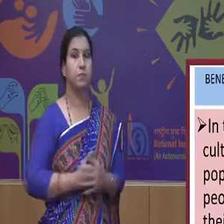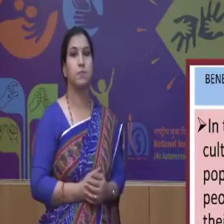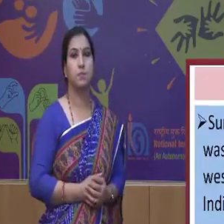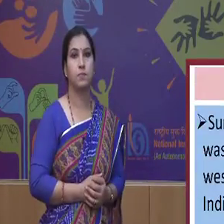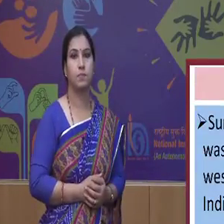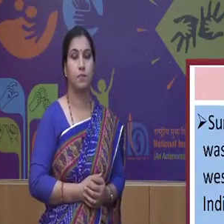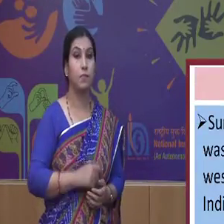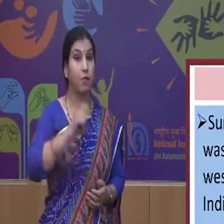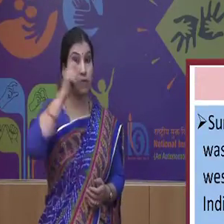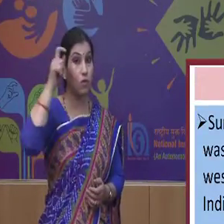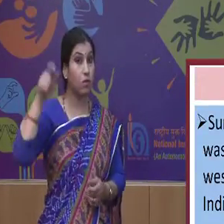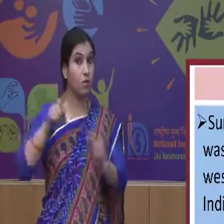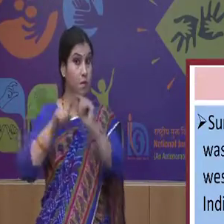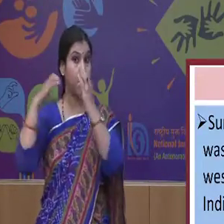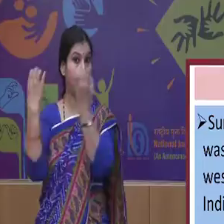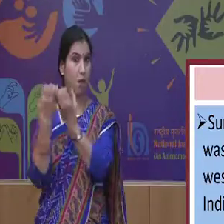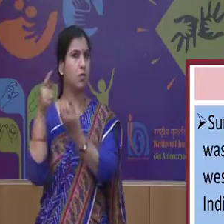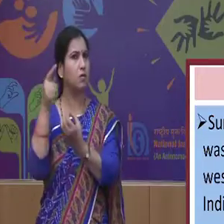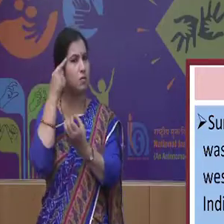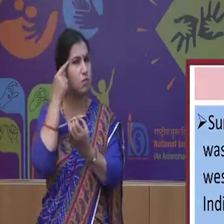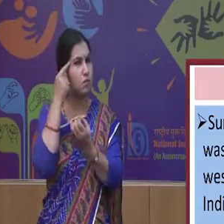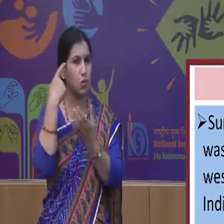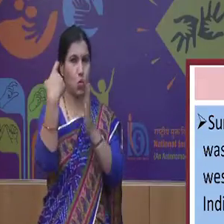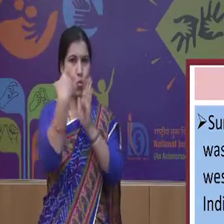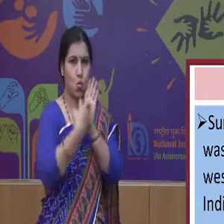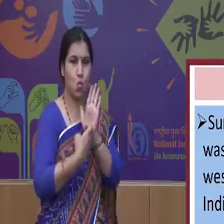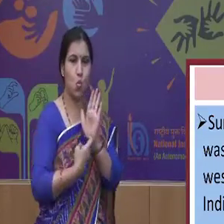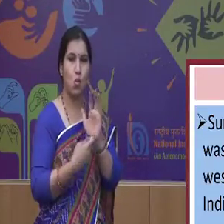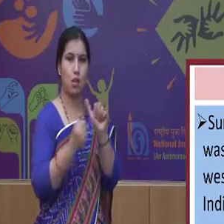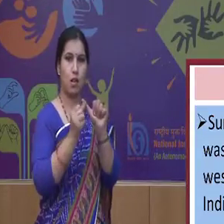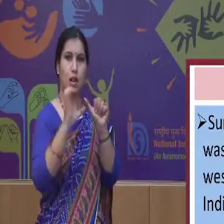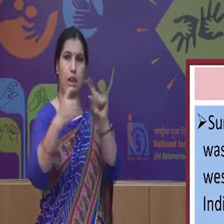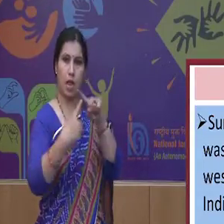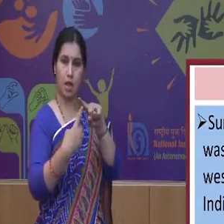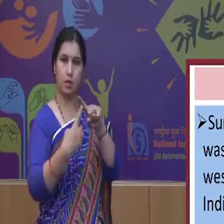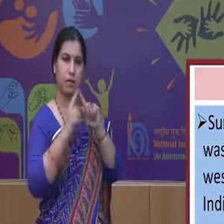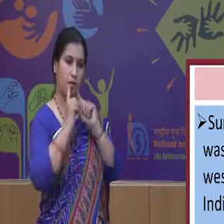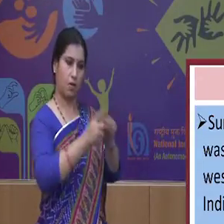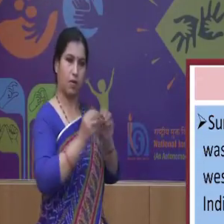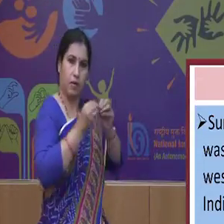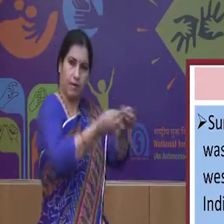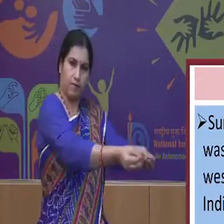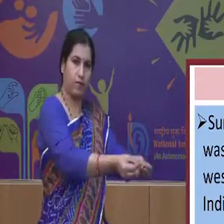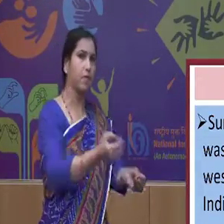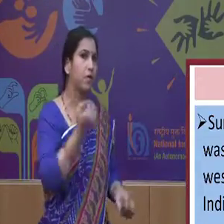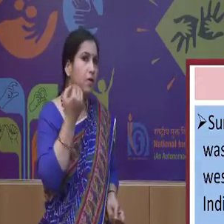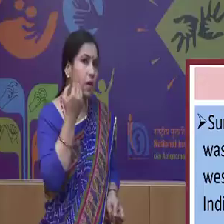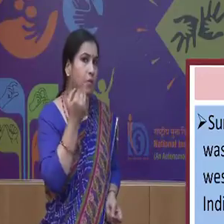The British Parliament issued the Charter Act in the year